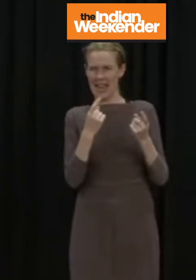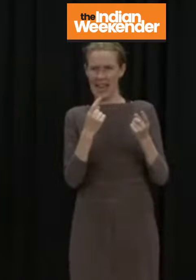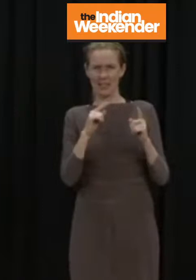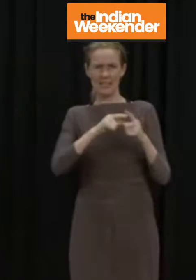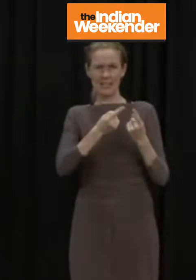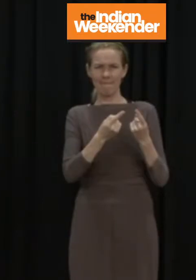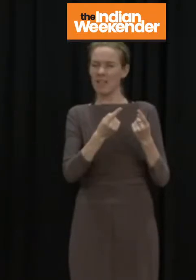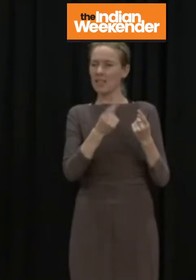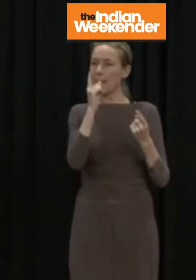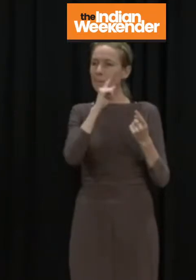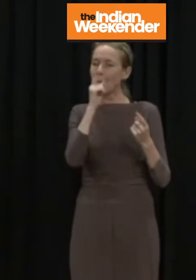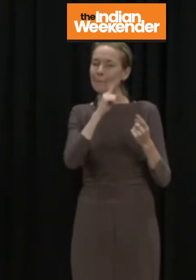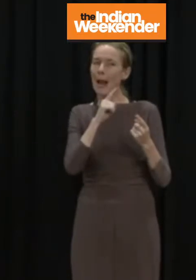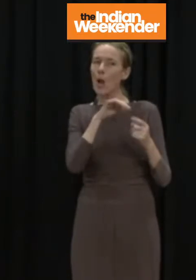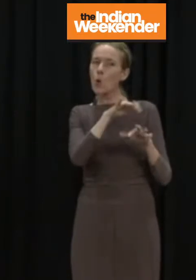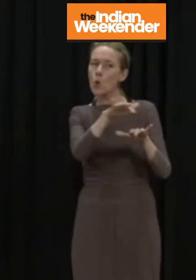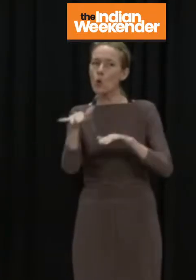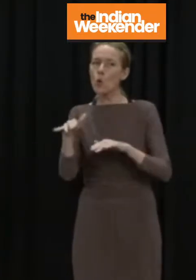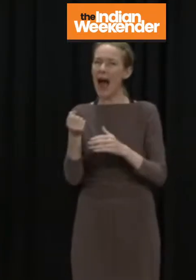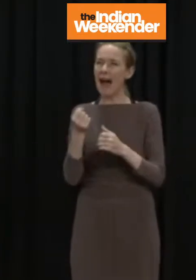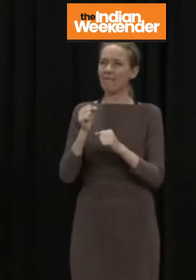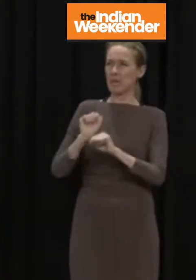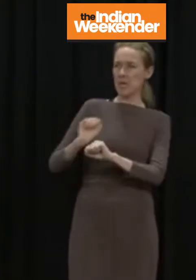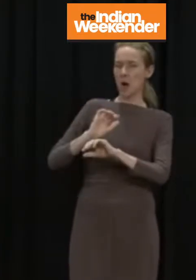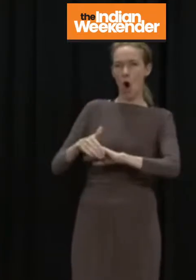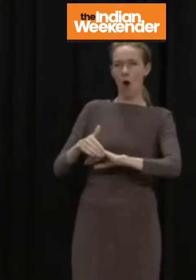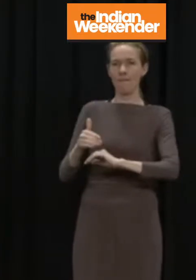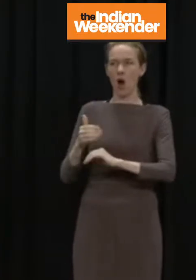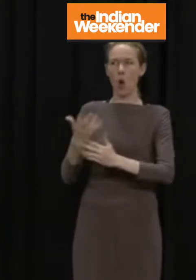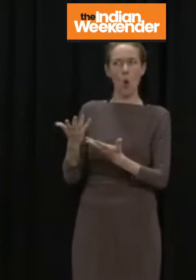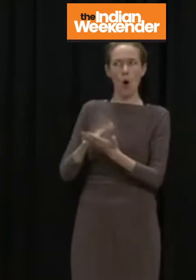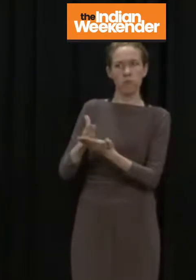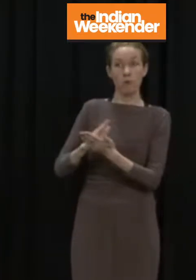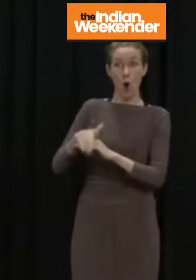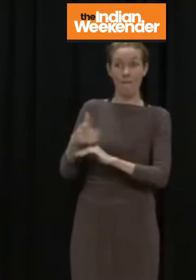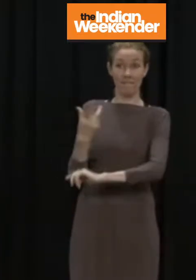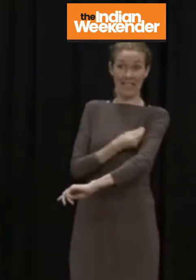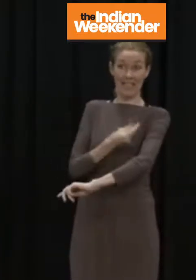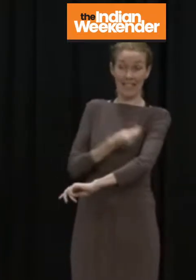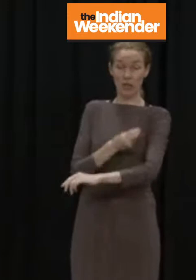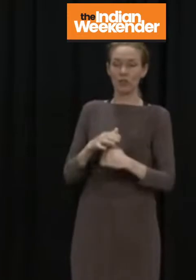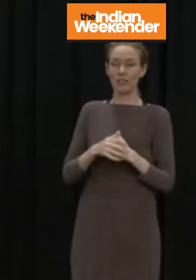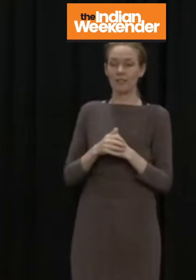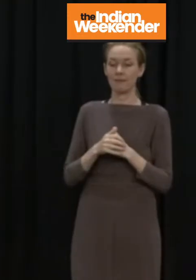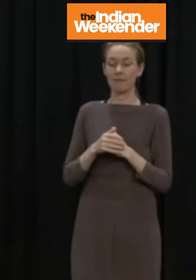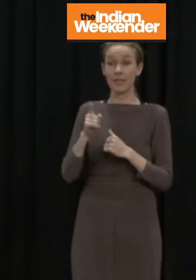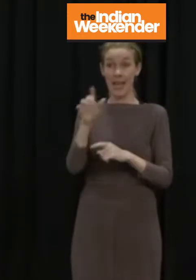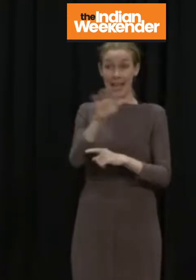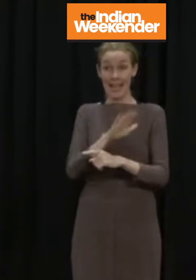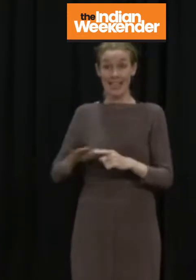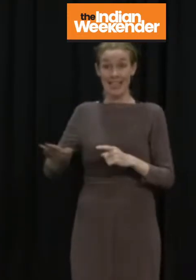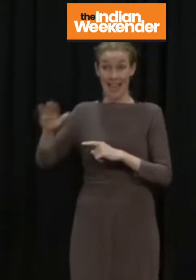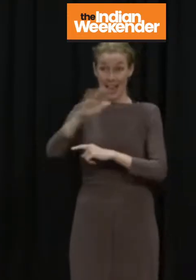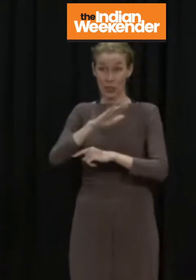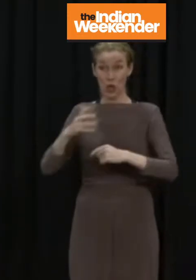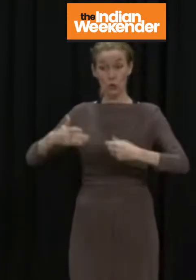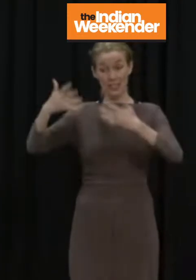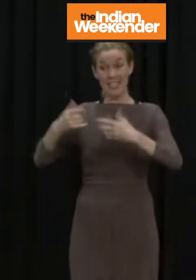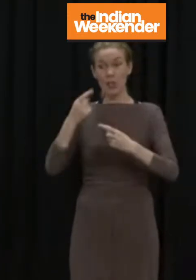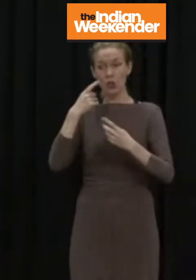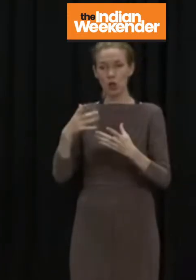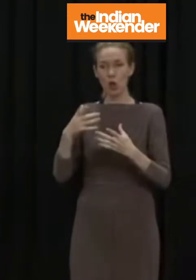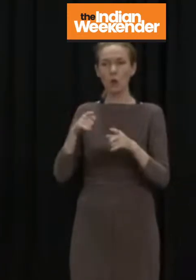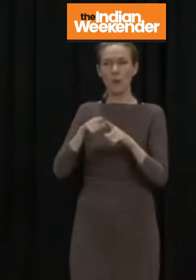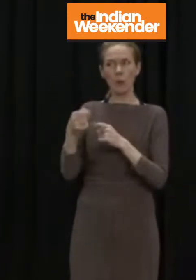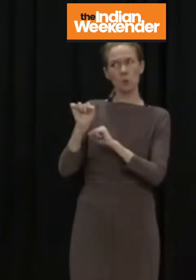sorts of demographics that we're talking about here. But the overall national statistics also tell us that it tends to be a younger cohort. Yes, there are